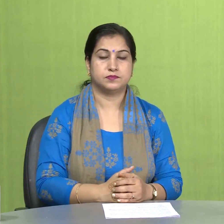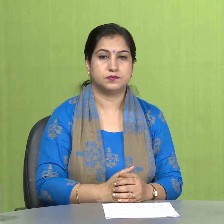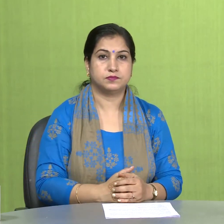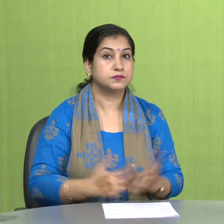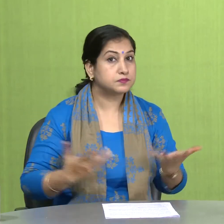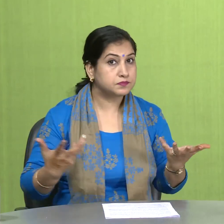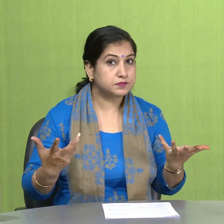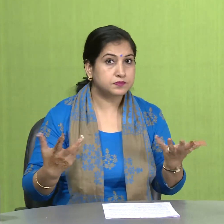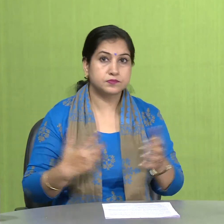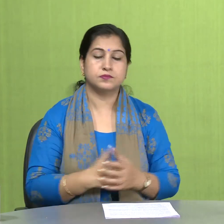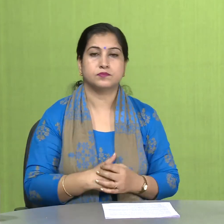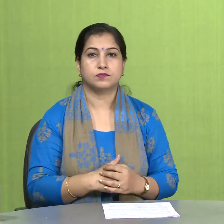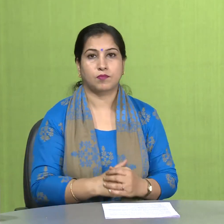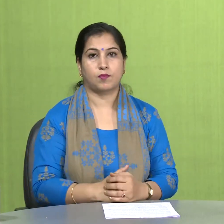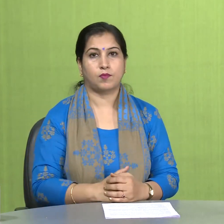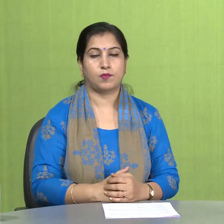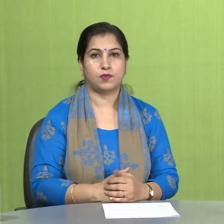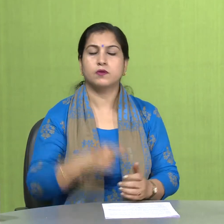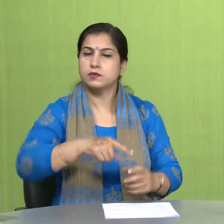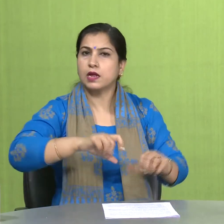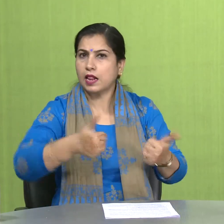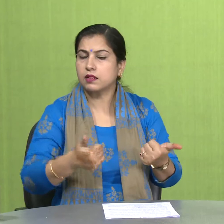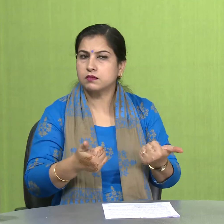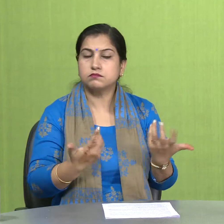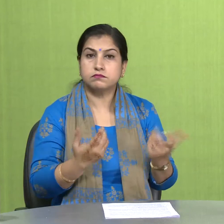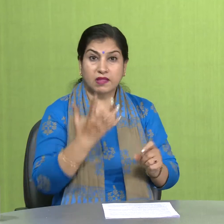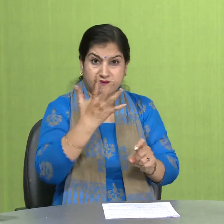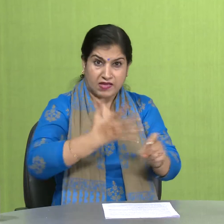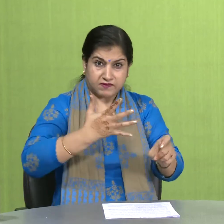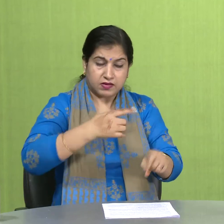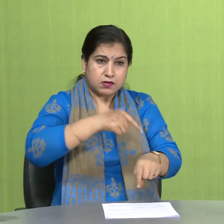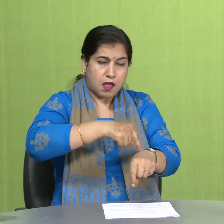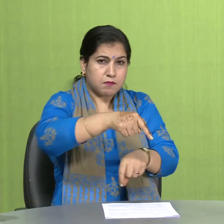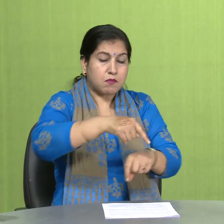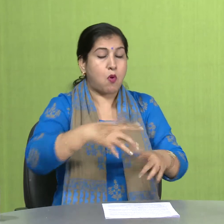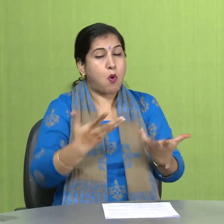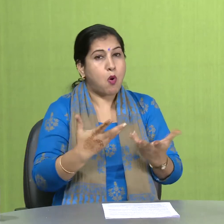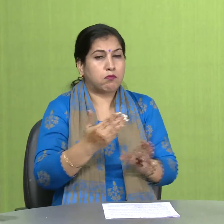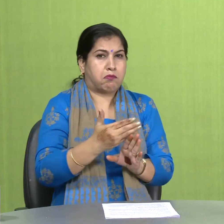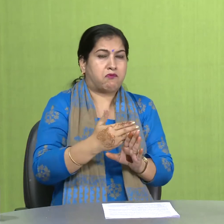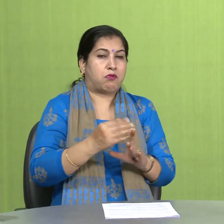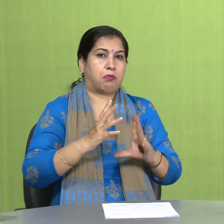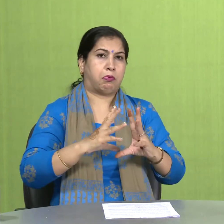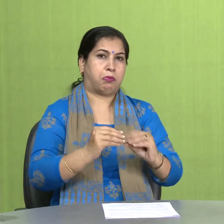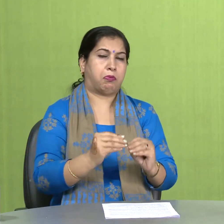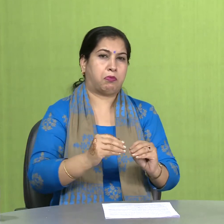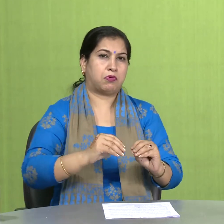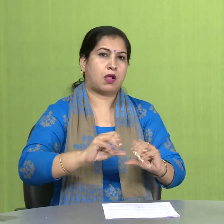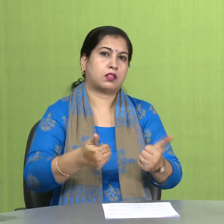However, it can be dissolved or ended even earlier by the President.